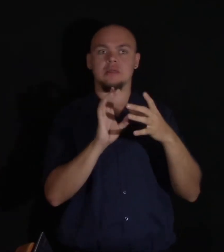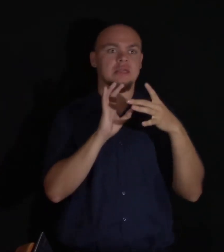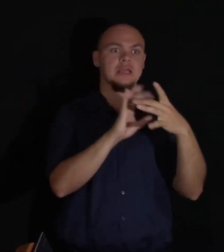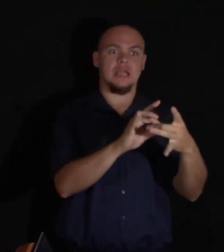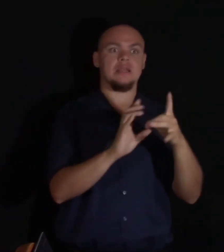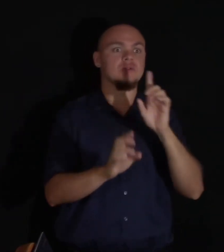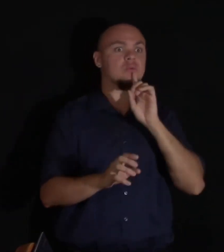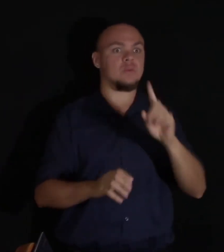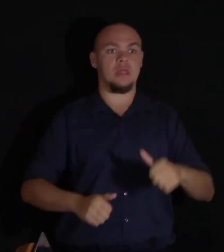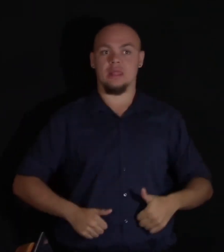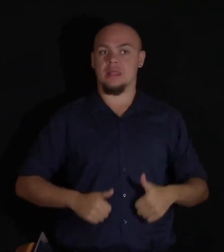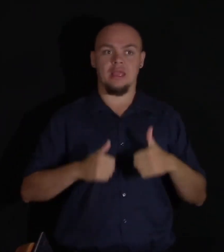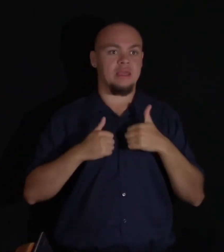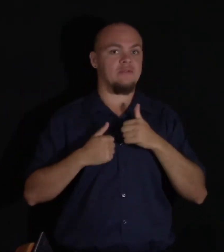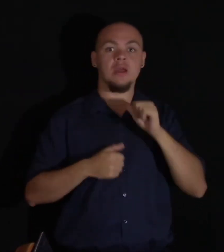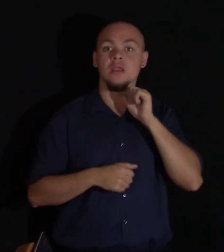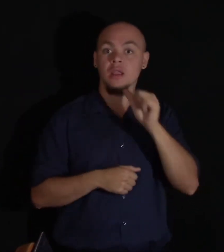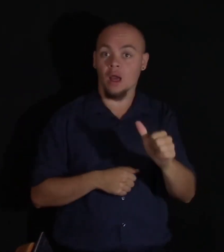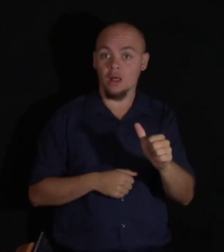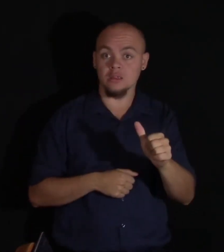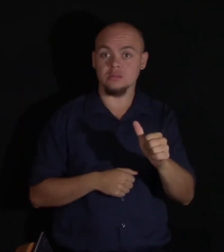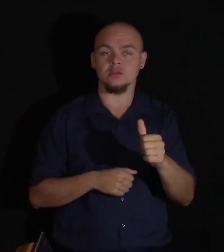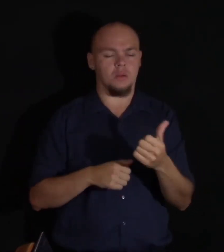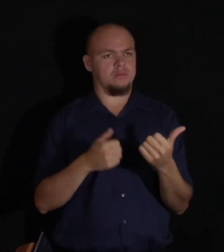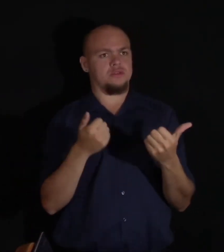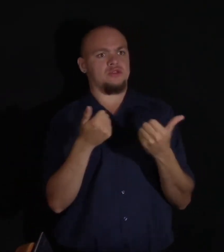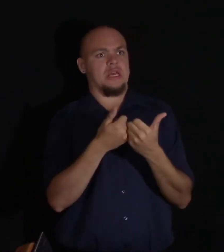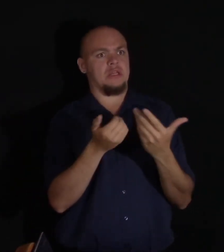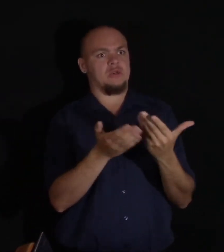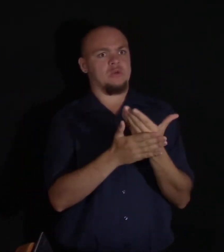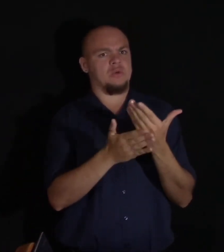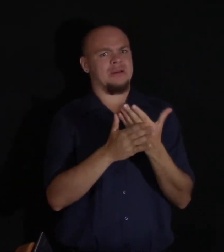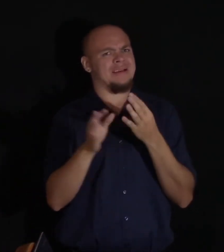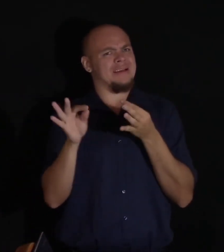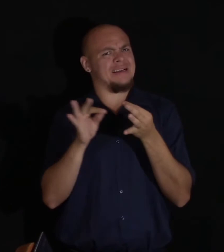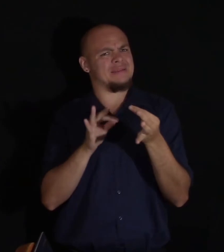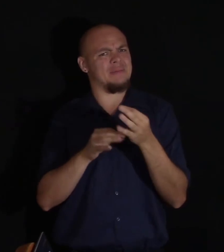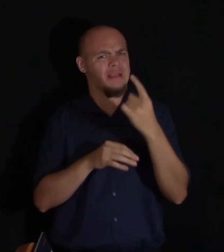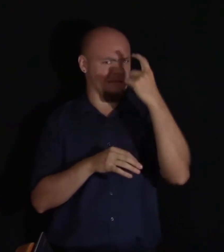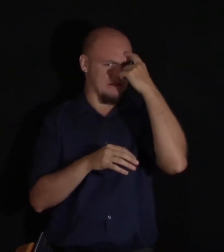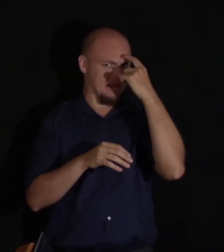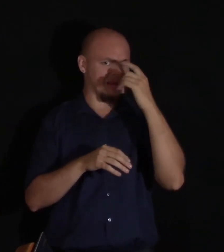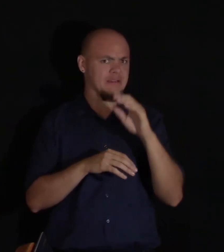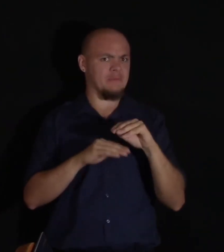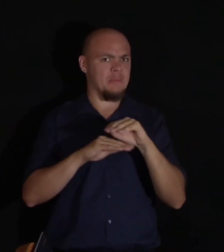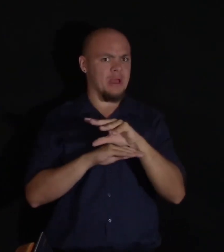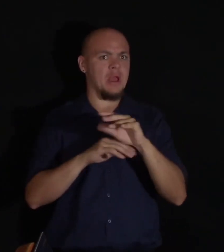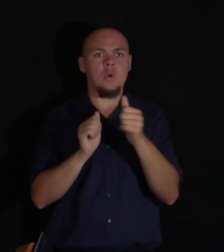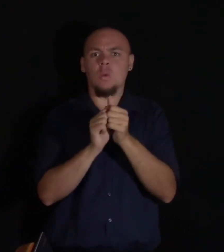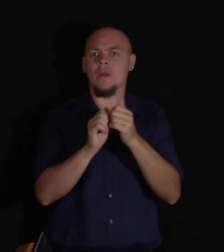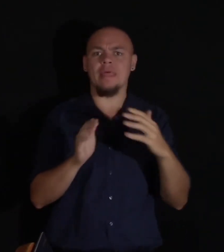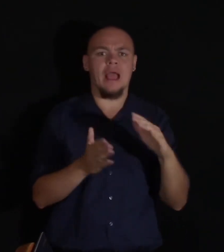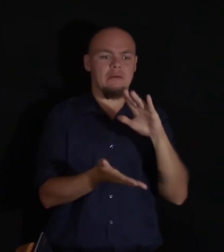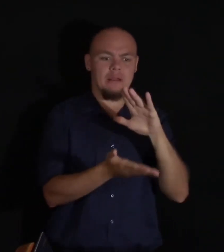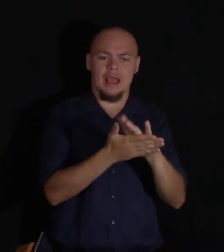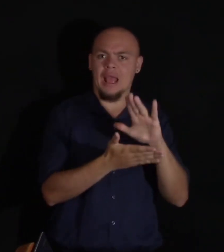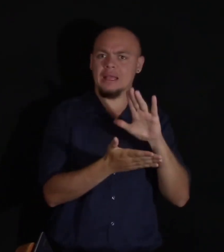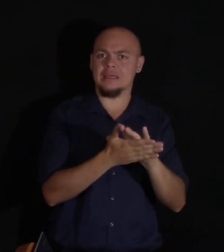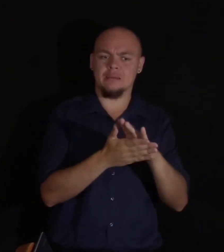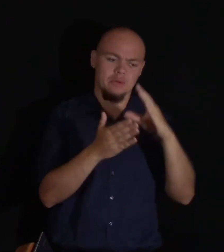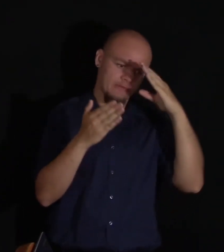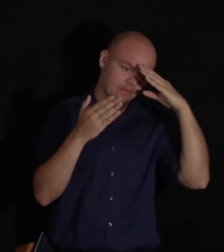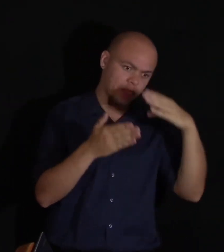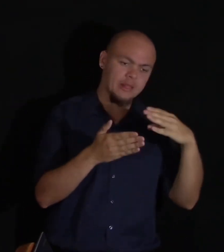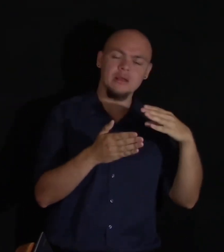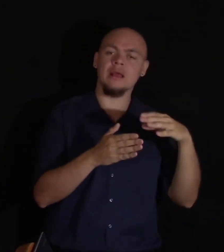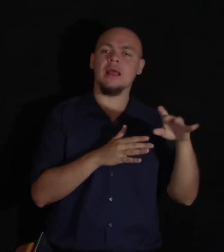reality. So I had a new challenge. How can I explain these cognitive biases without the academic background and